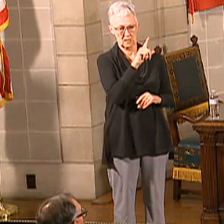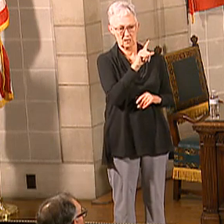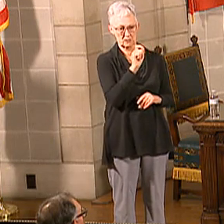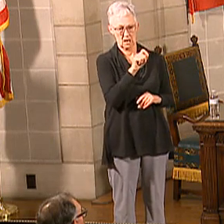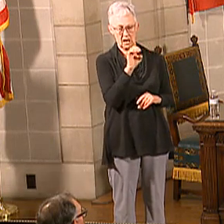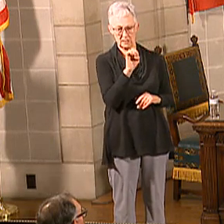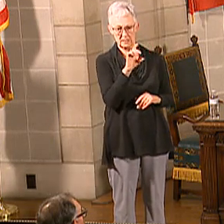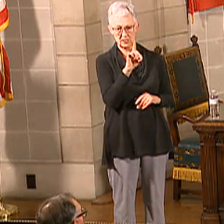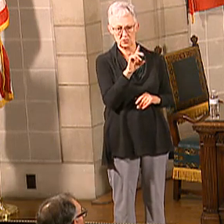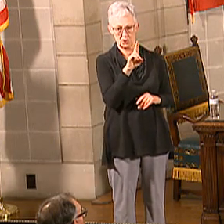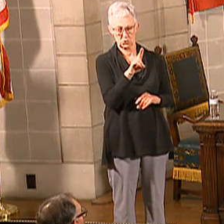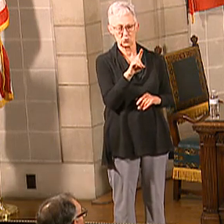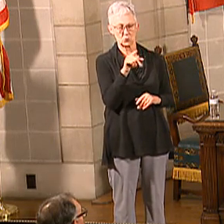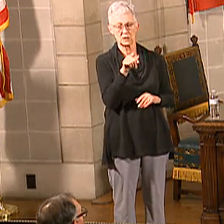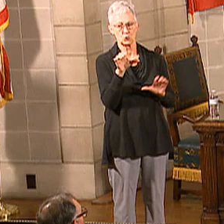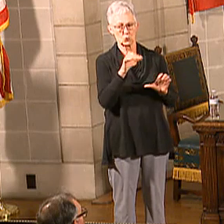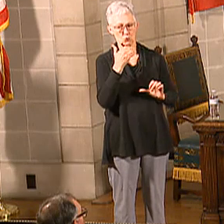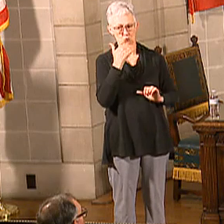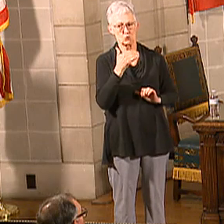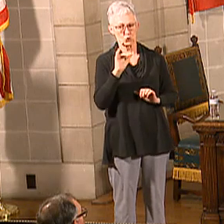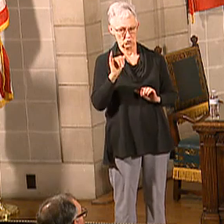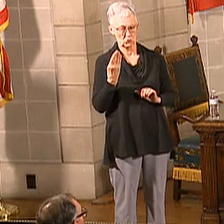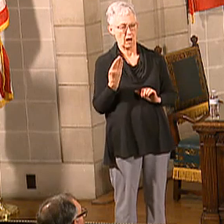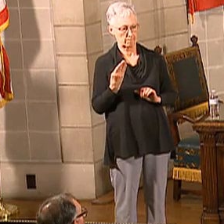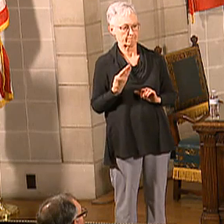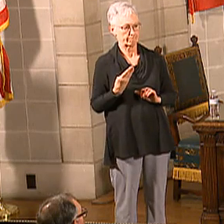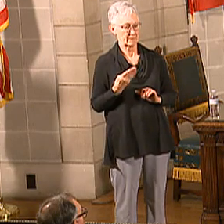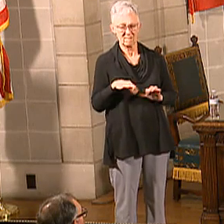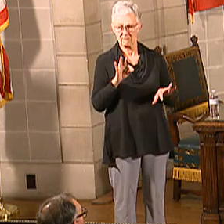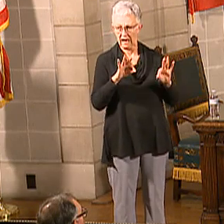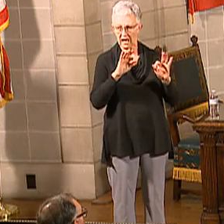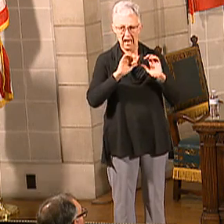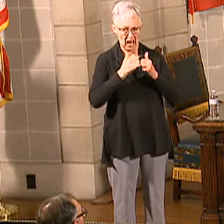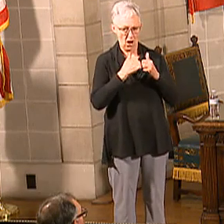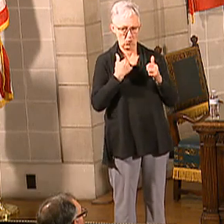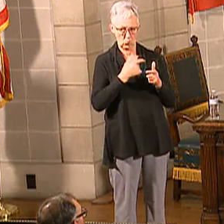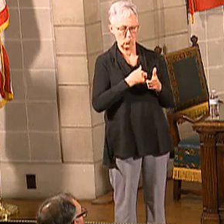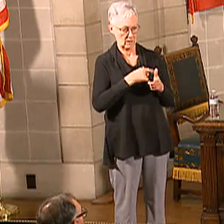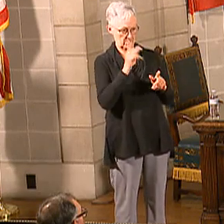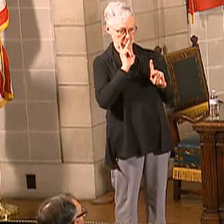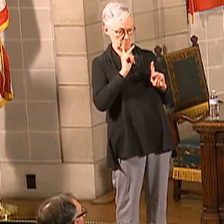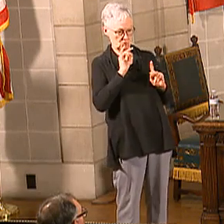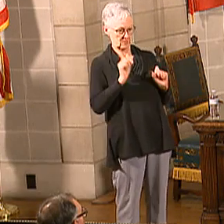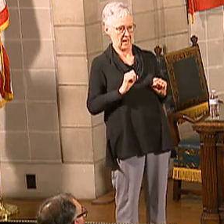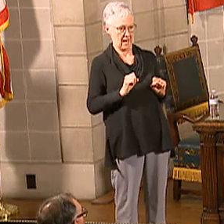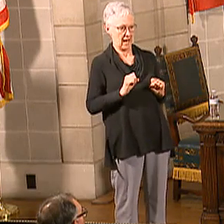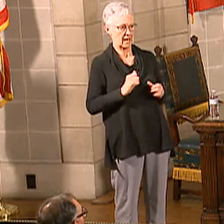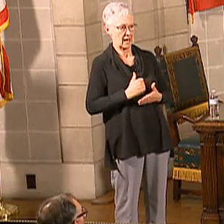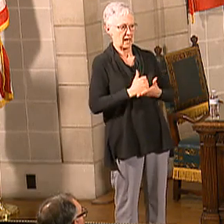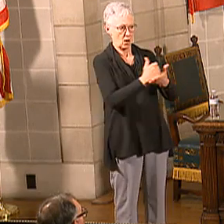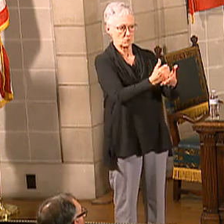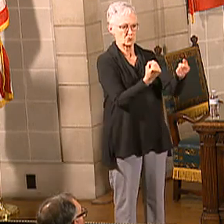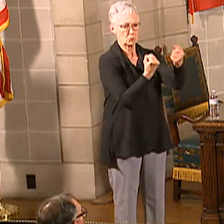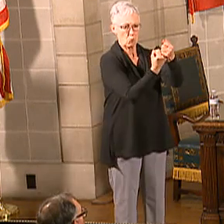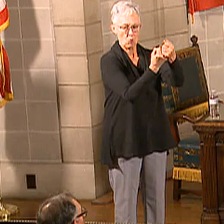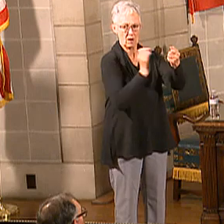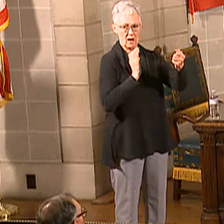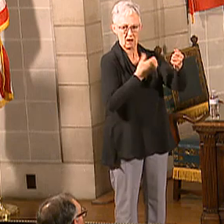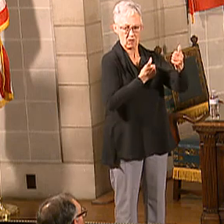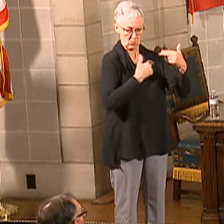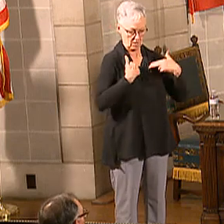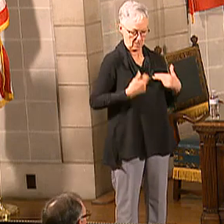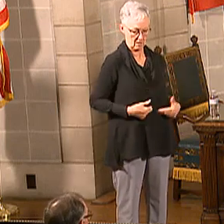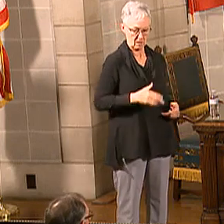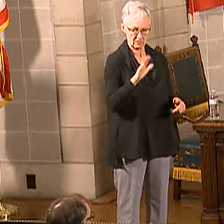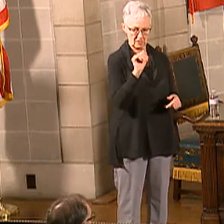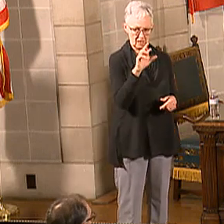innovationstudio@unl.edu. Shane, great job though, again, finding ways to pitch in and help out our healthcare providers to be able to make sure that they can take care